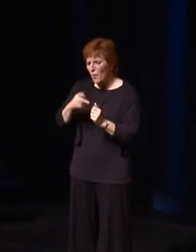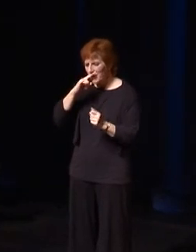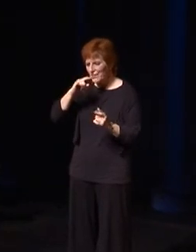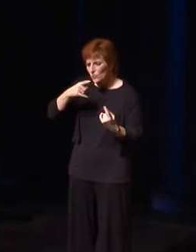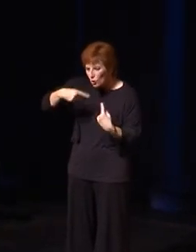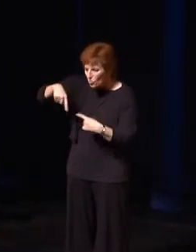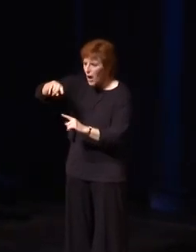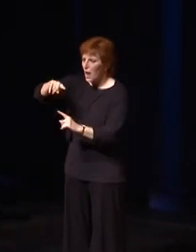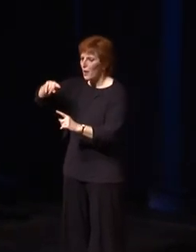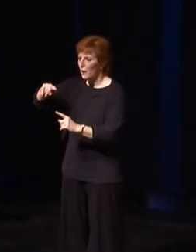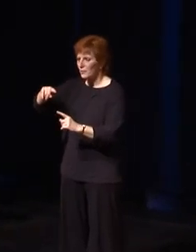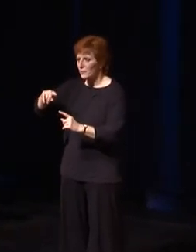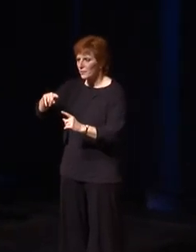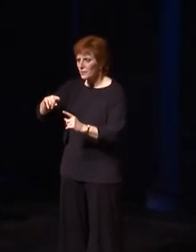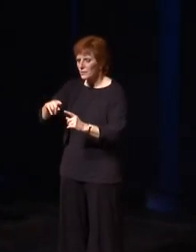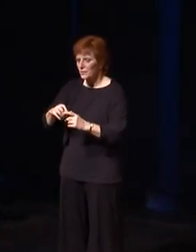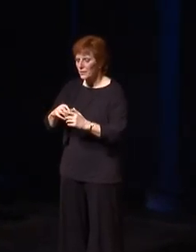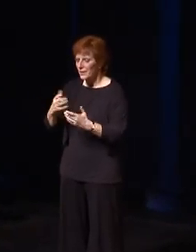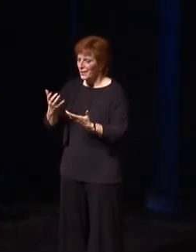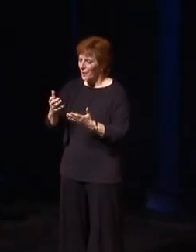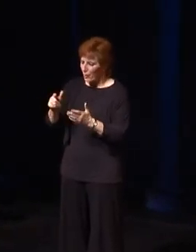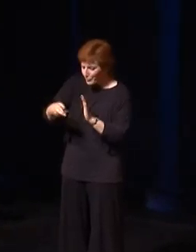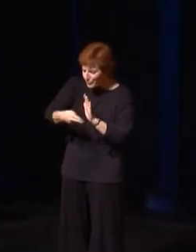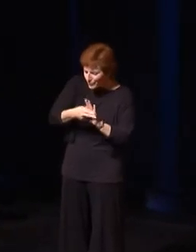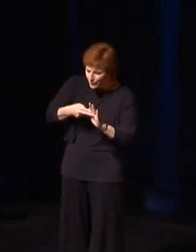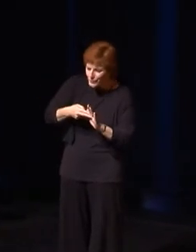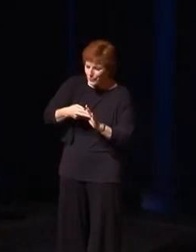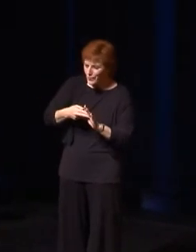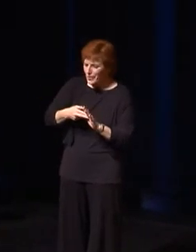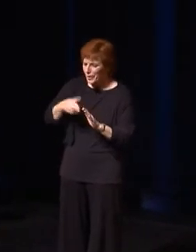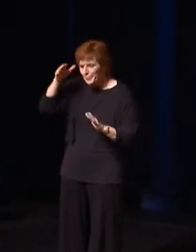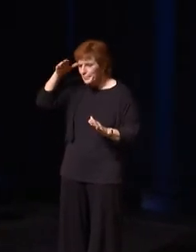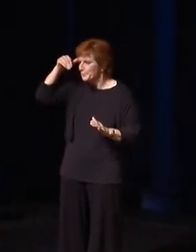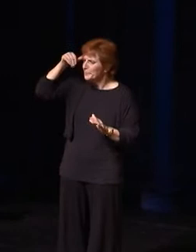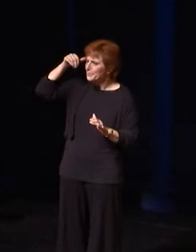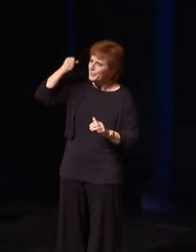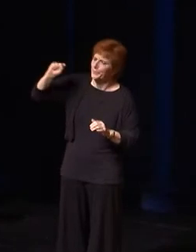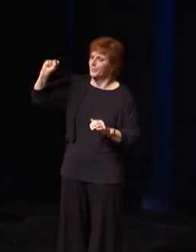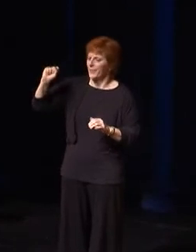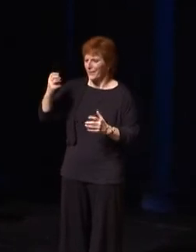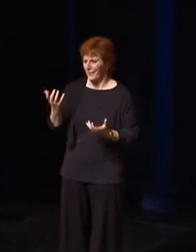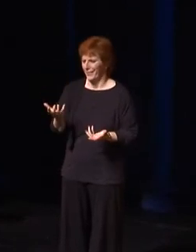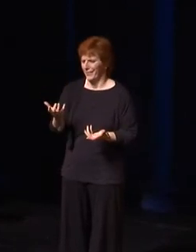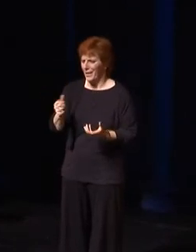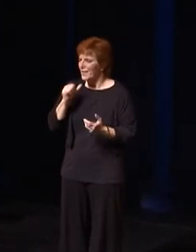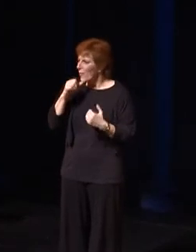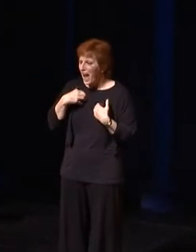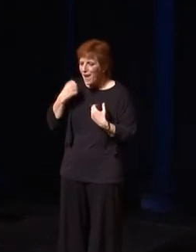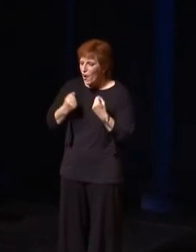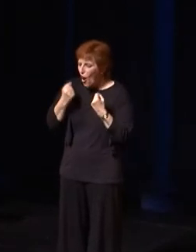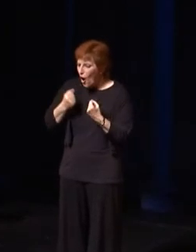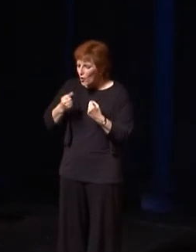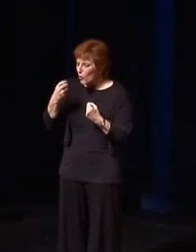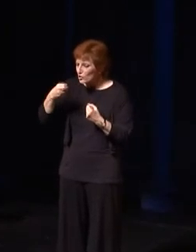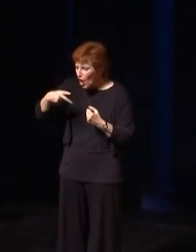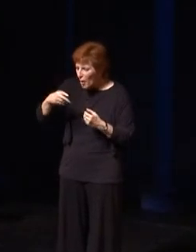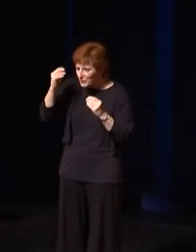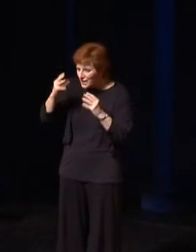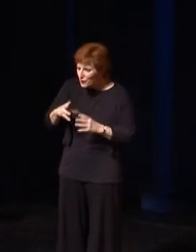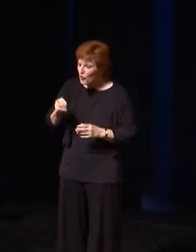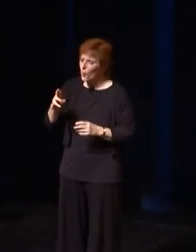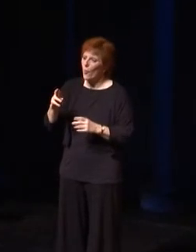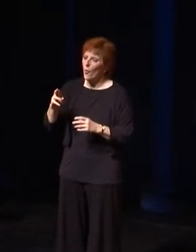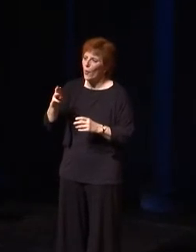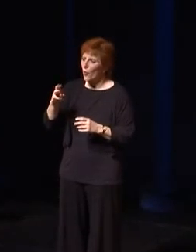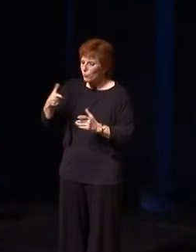lot of these boys getting labeled oppositional, defiant, stupid things like that, because they don't have the auto shop teacher or the welding teacher or